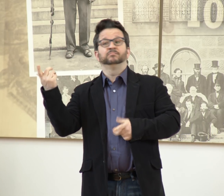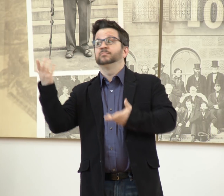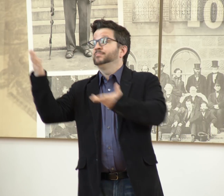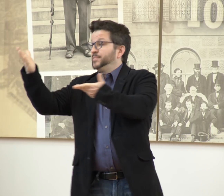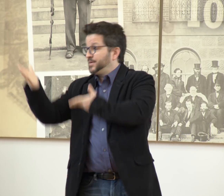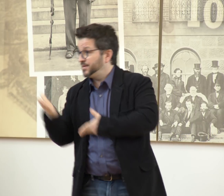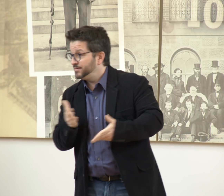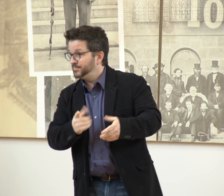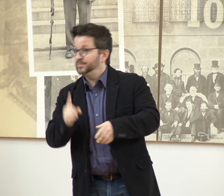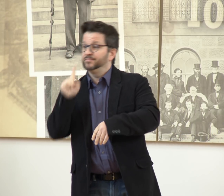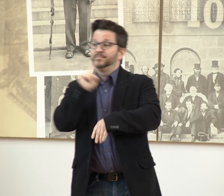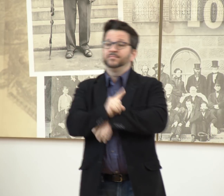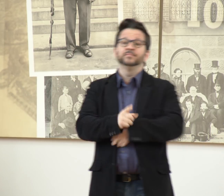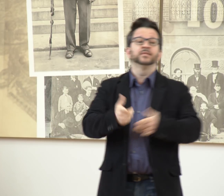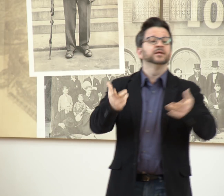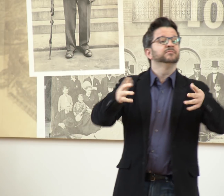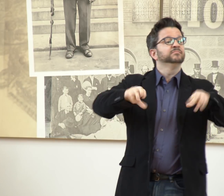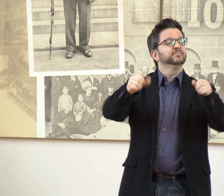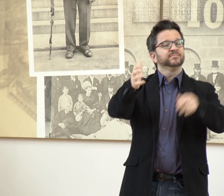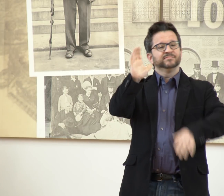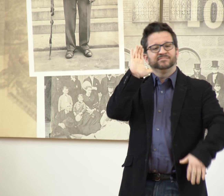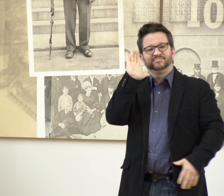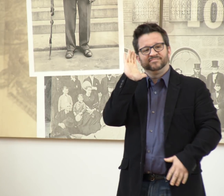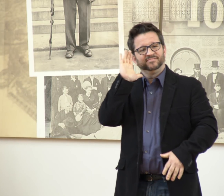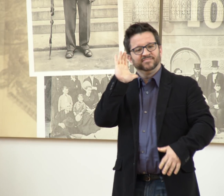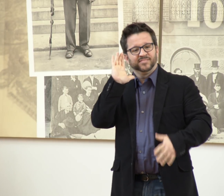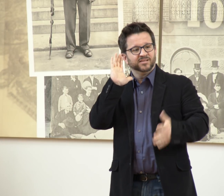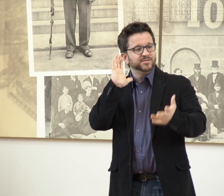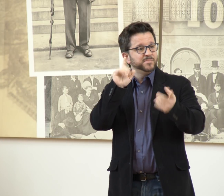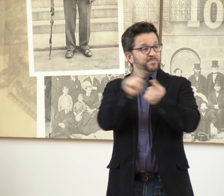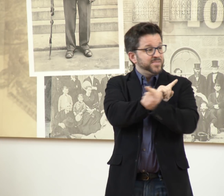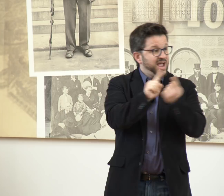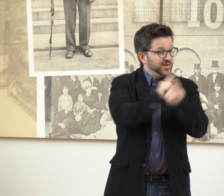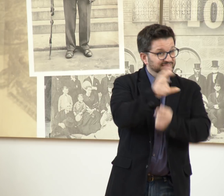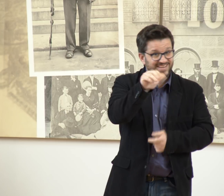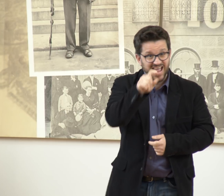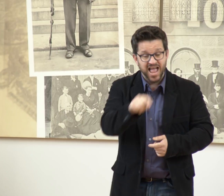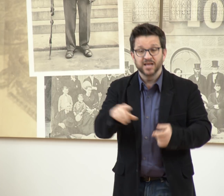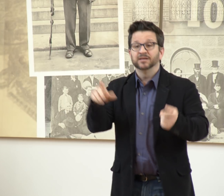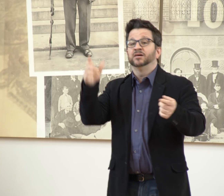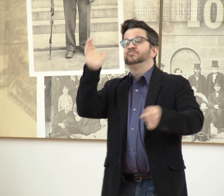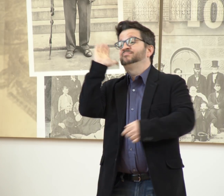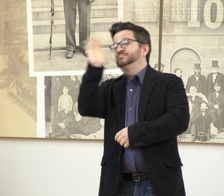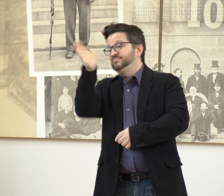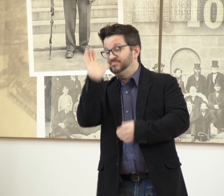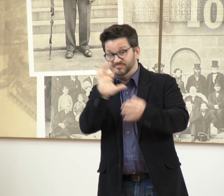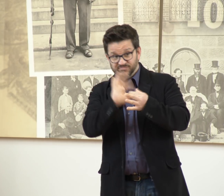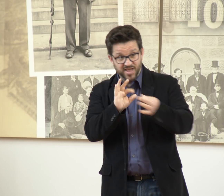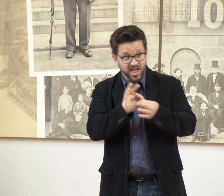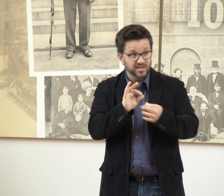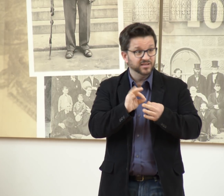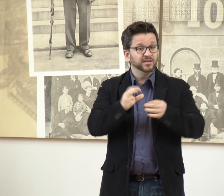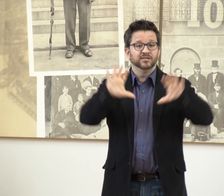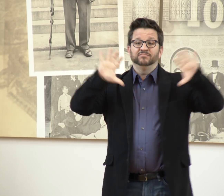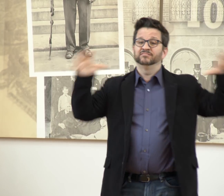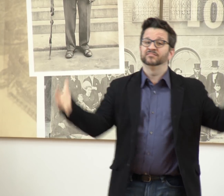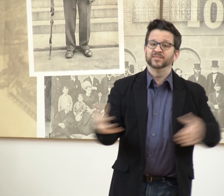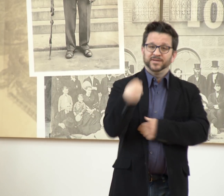And his performance, he attended our performance of Julius Caesar and was able to meet with our cast and, in fact,